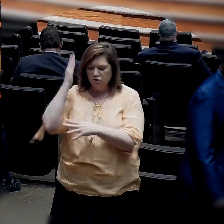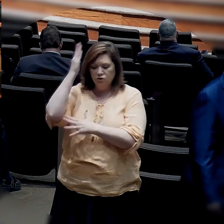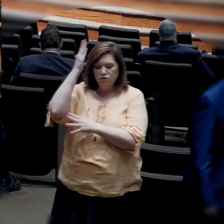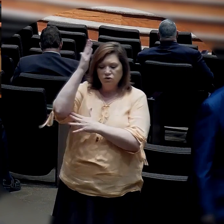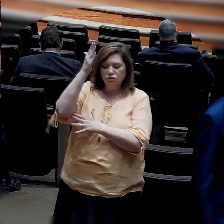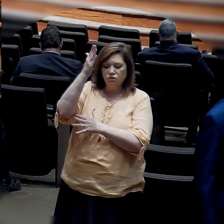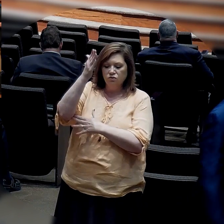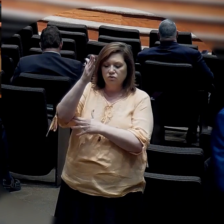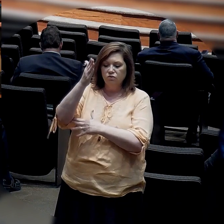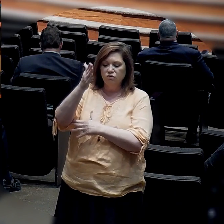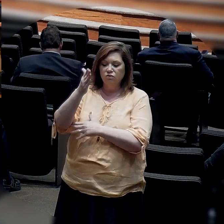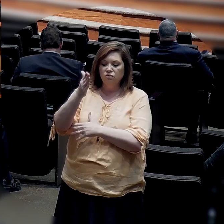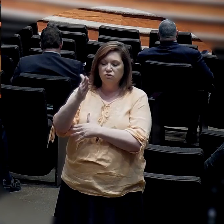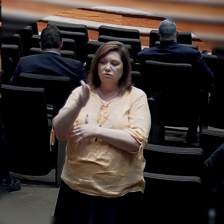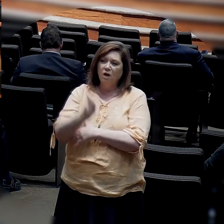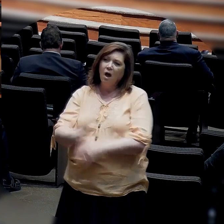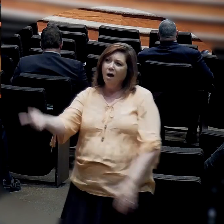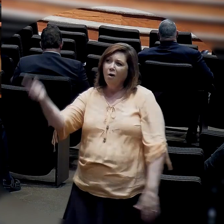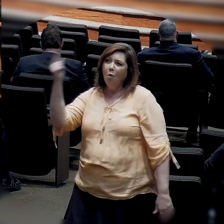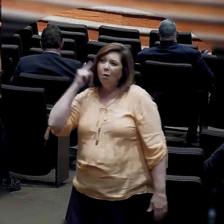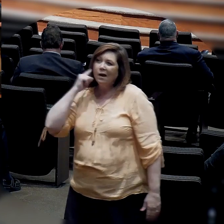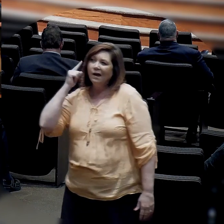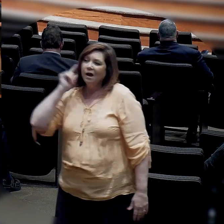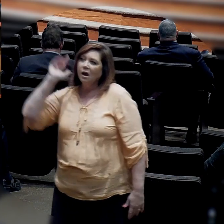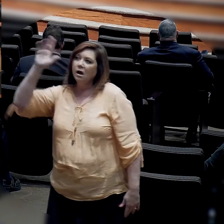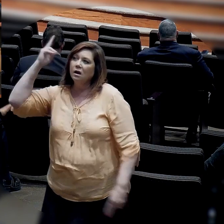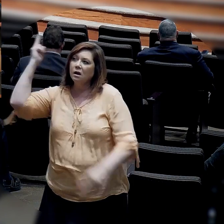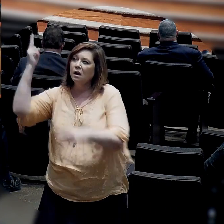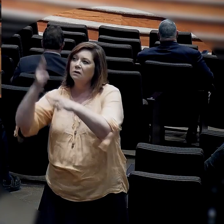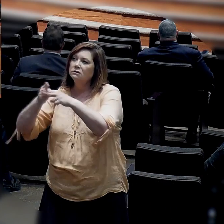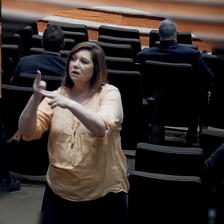name. The oceans roll and tumble